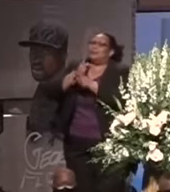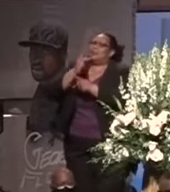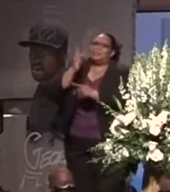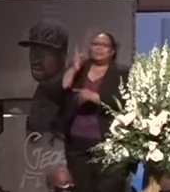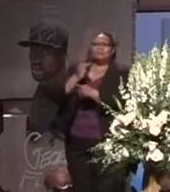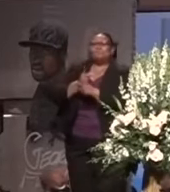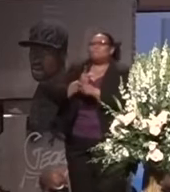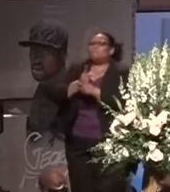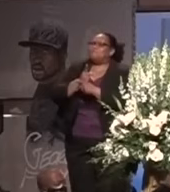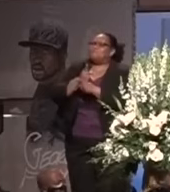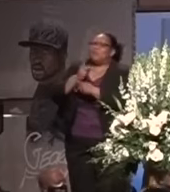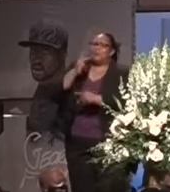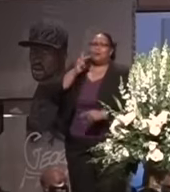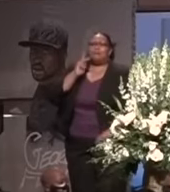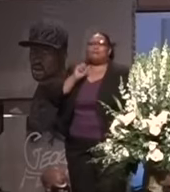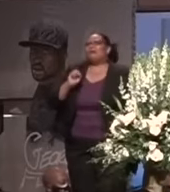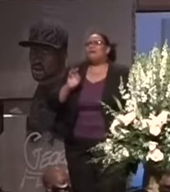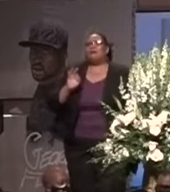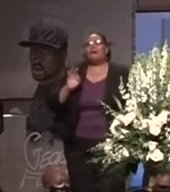Yes.